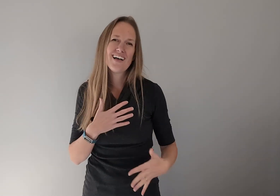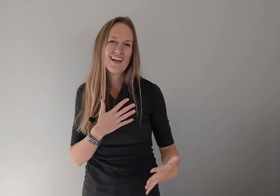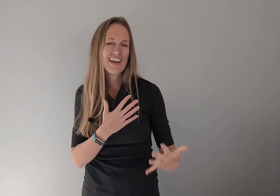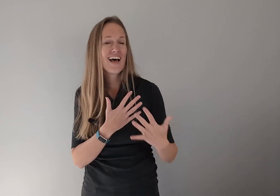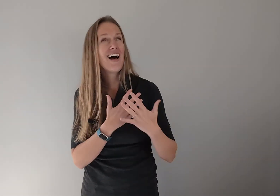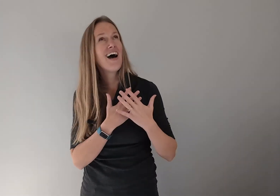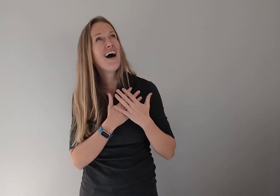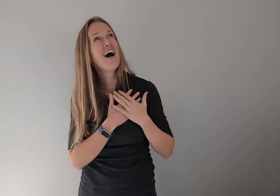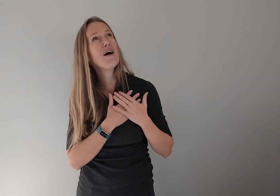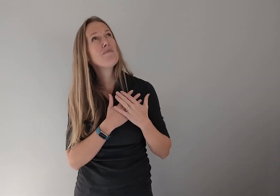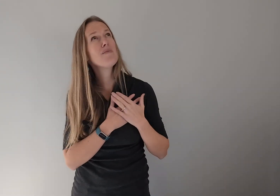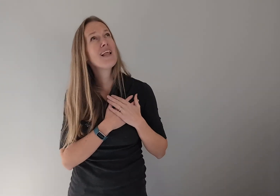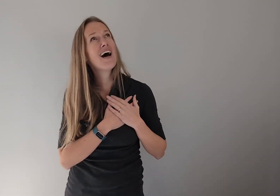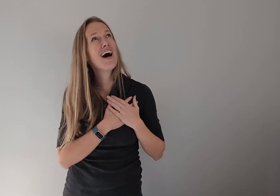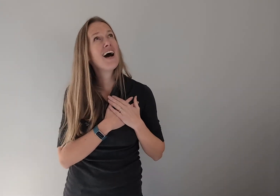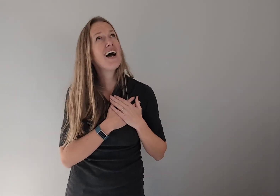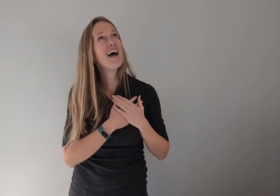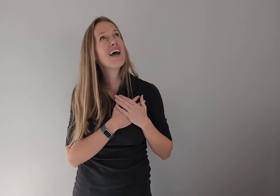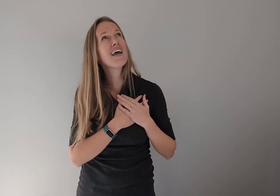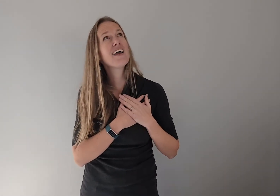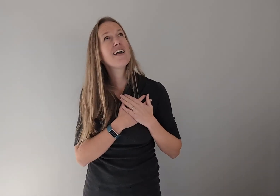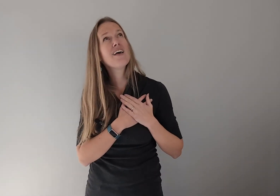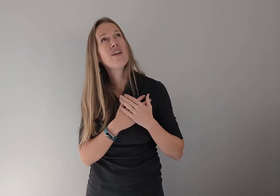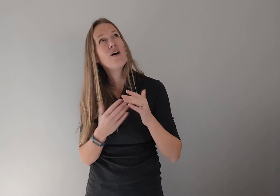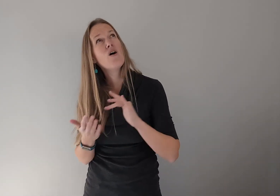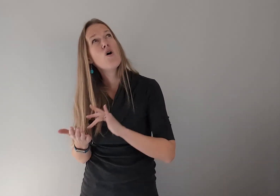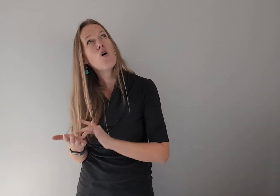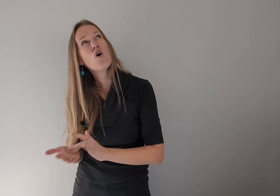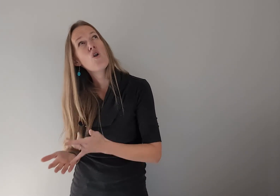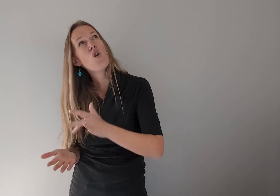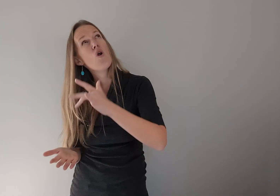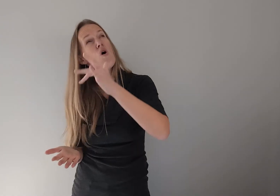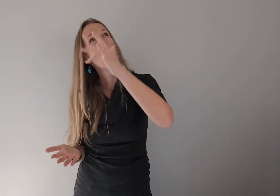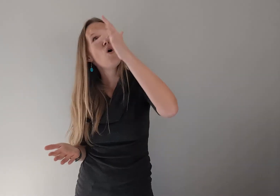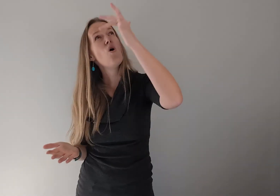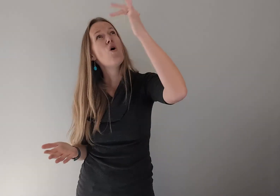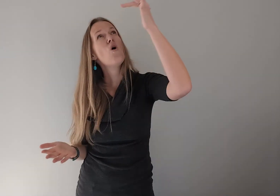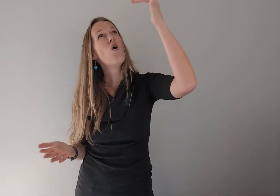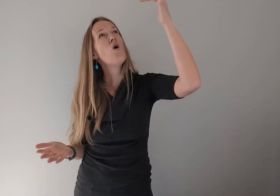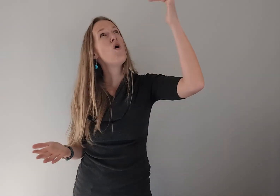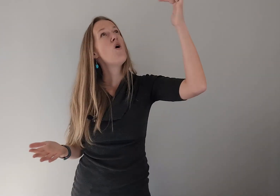applied. Glory